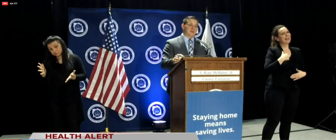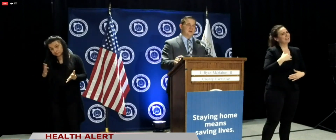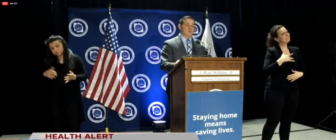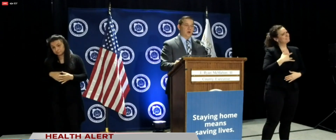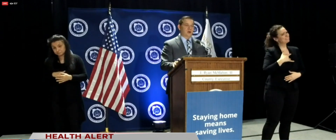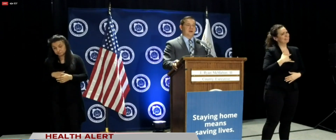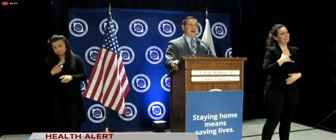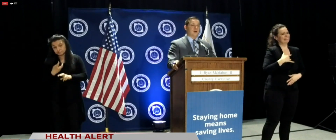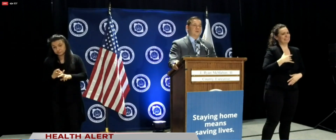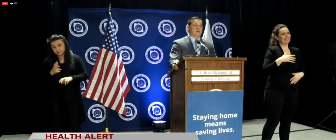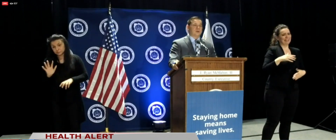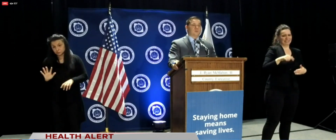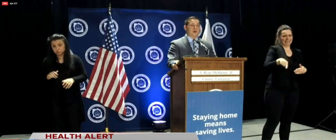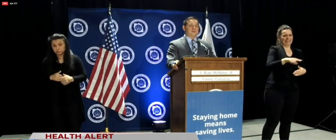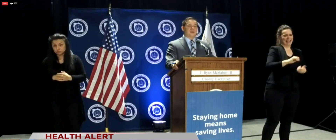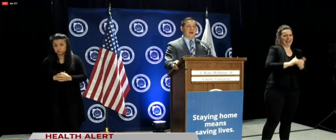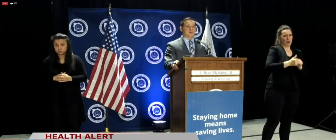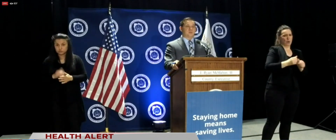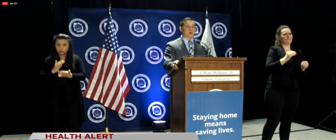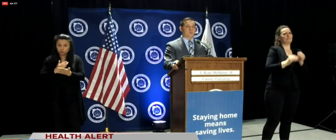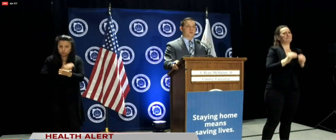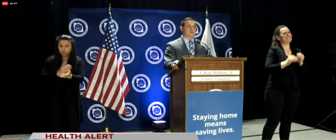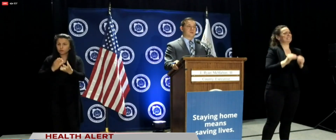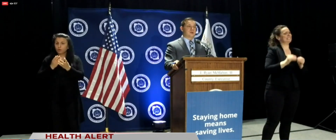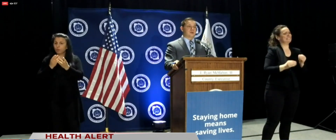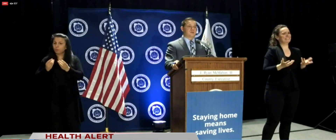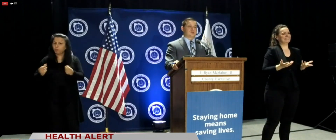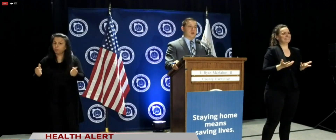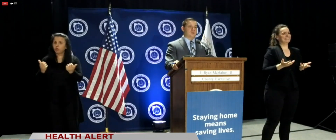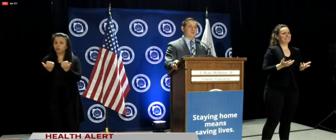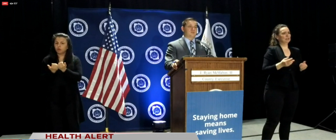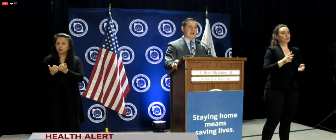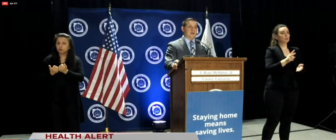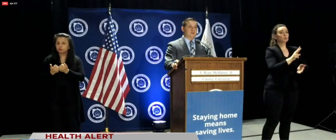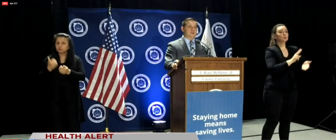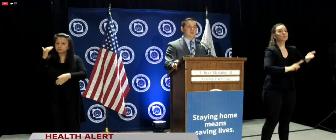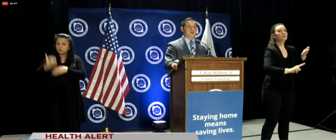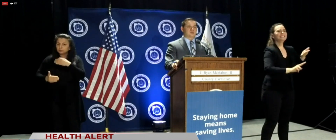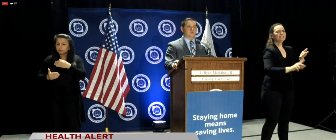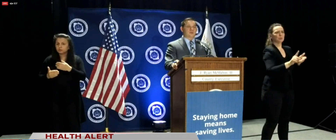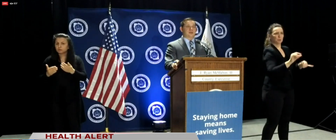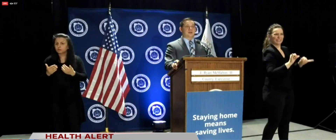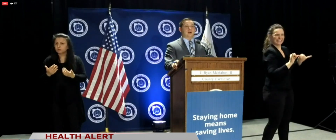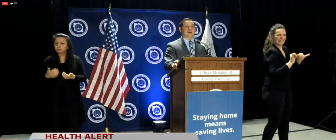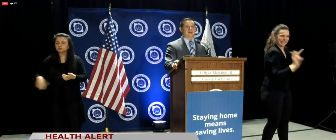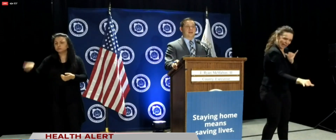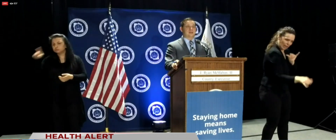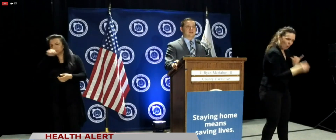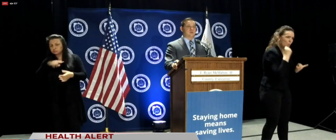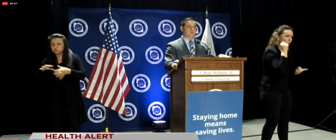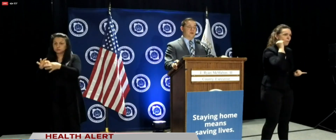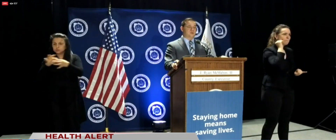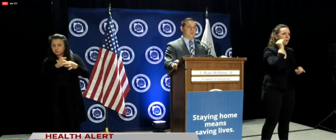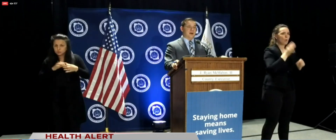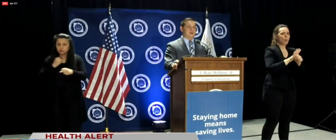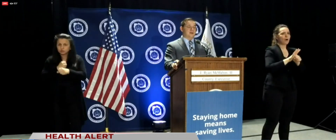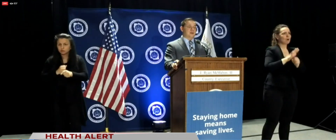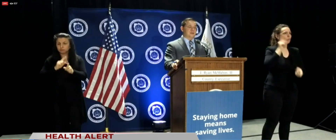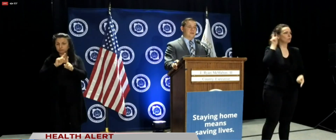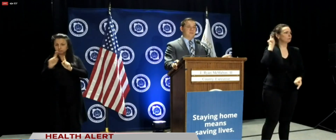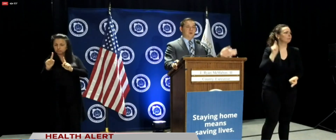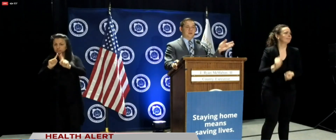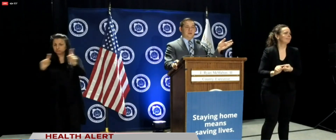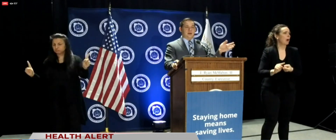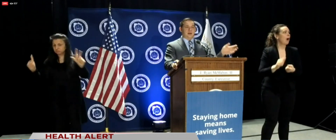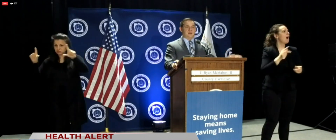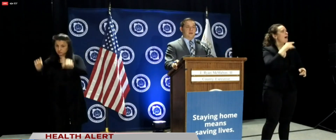thing. We hunker down. We have a common purpose to starve this virus so we can get our kids to a better spot, get